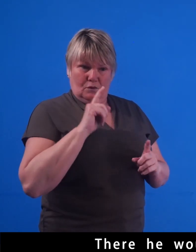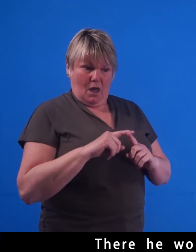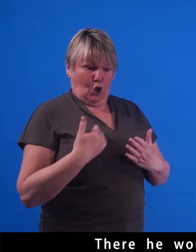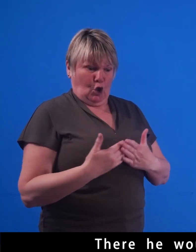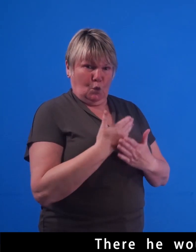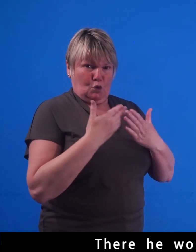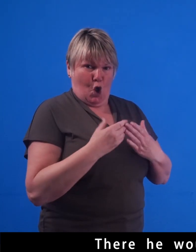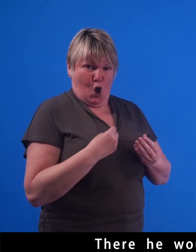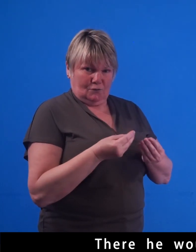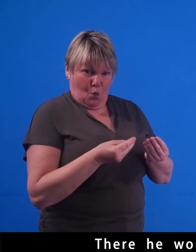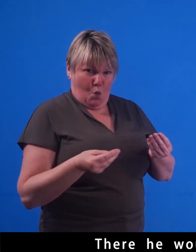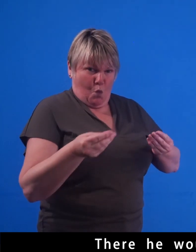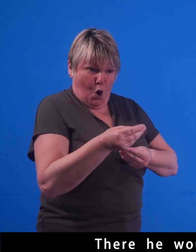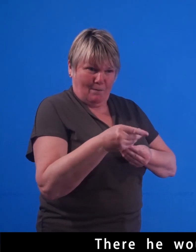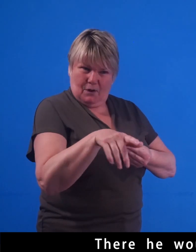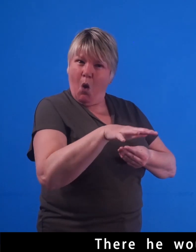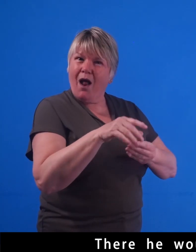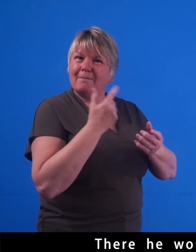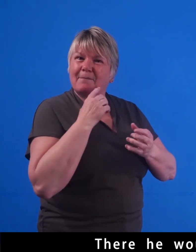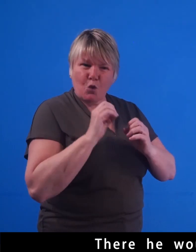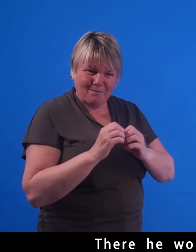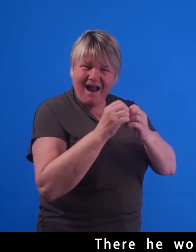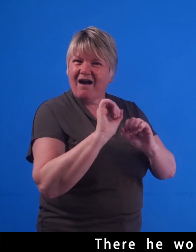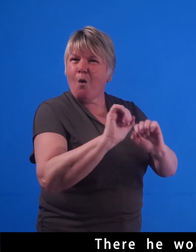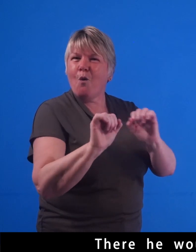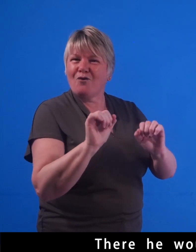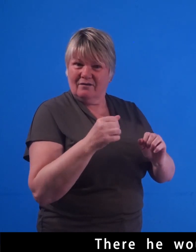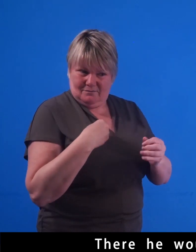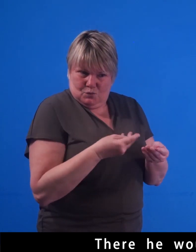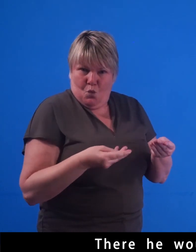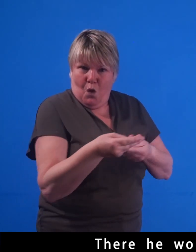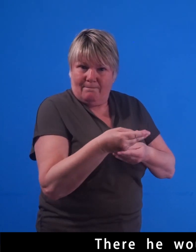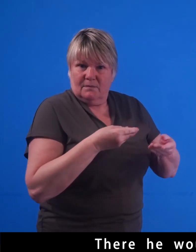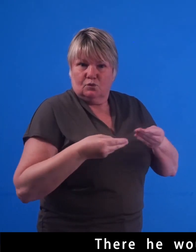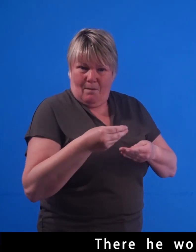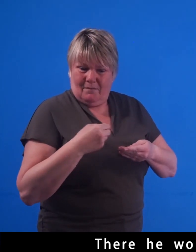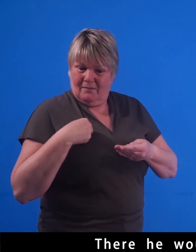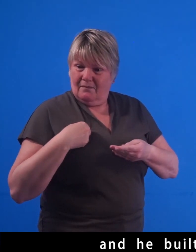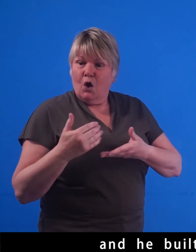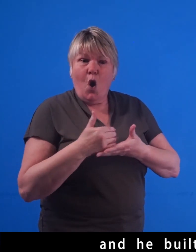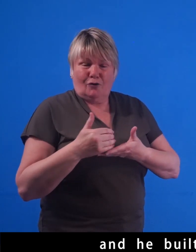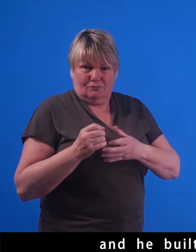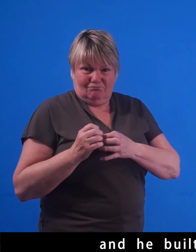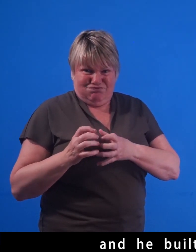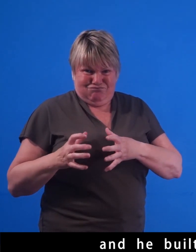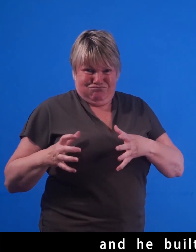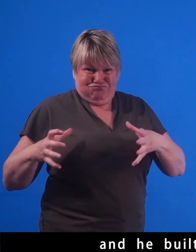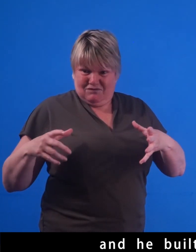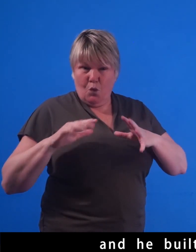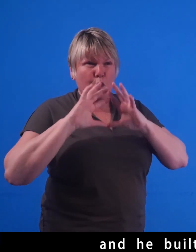There, he would swap new dolls for those made by the local people, and he built up a large collection of